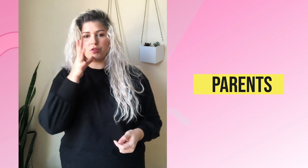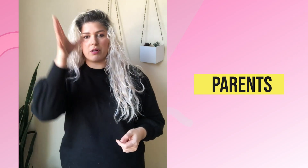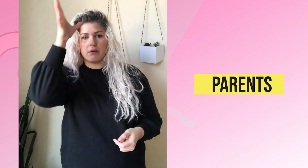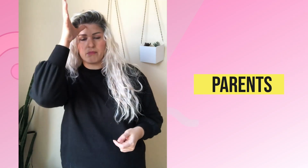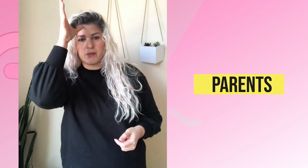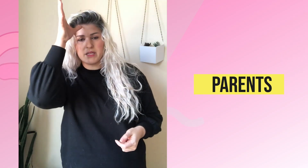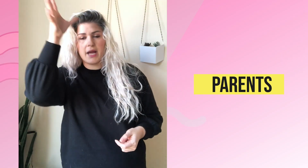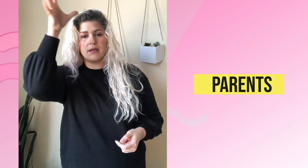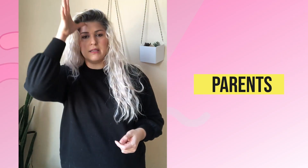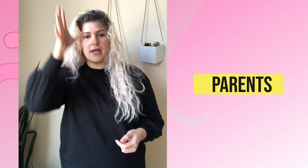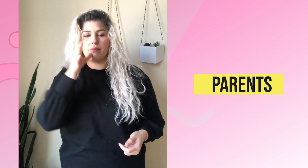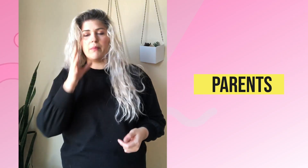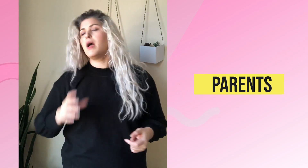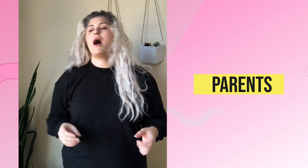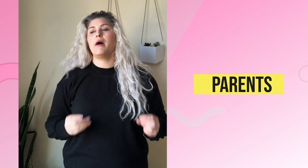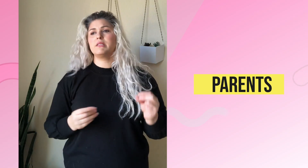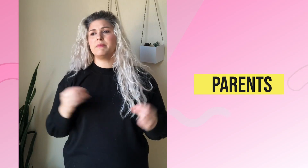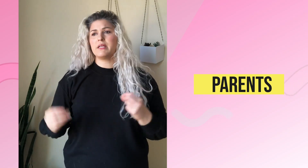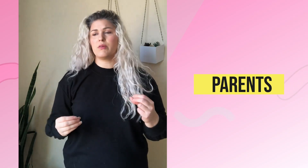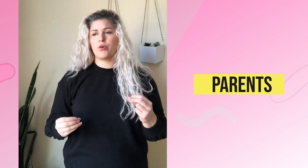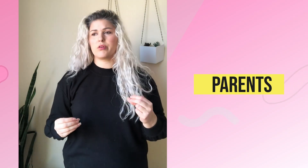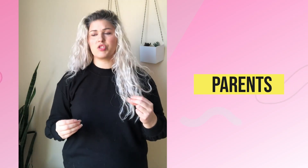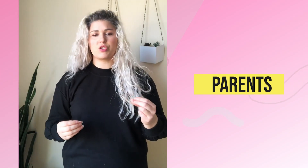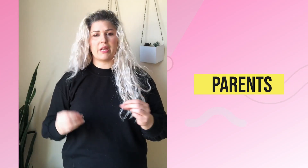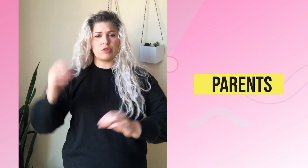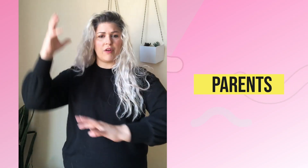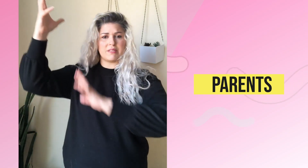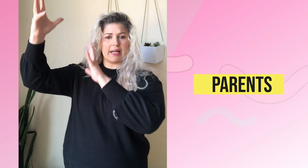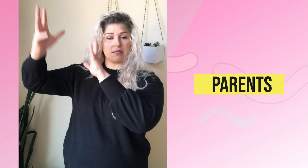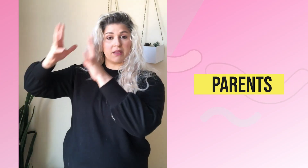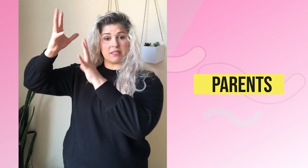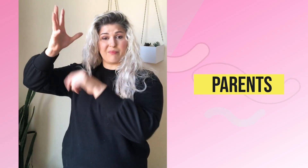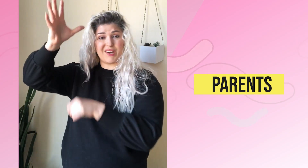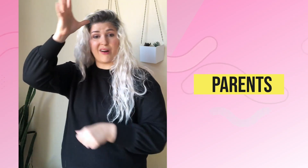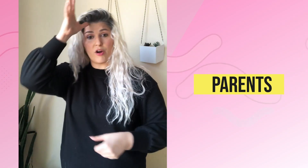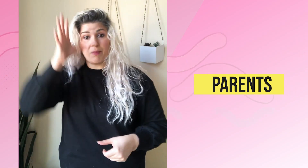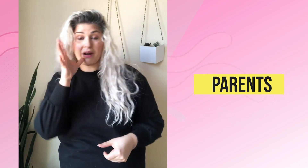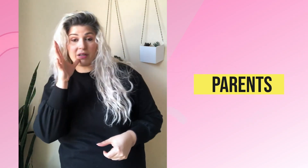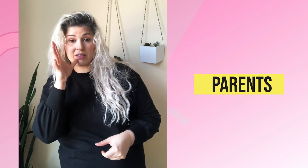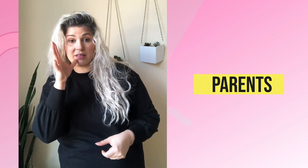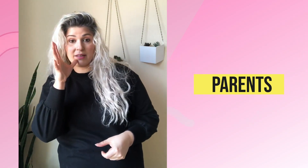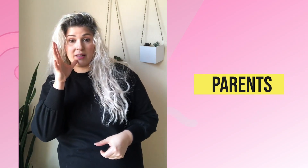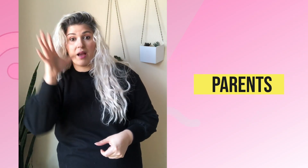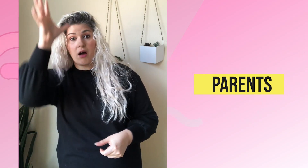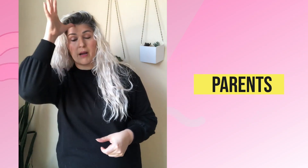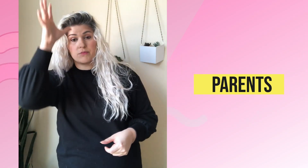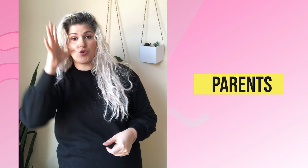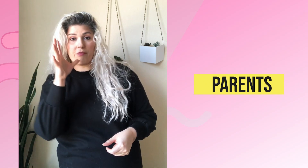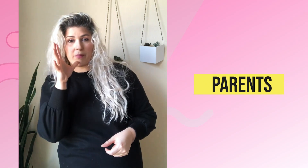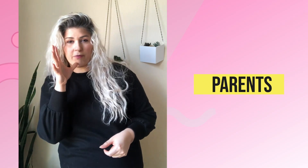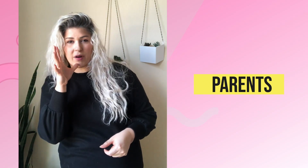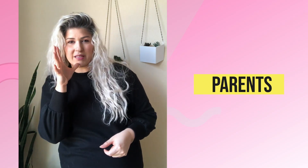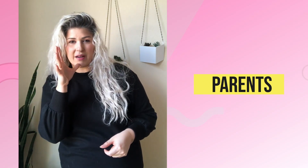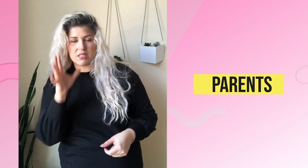order you do it in. Mom, dad, dad, mom. Typically the order is switched, like, so if I'm signing something that's up here, I'll go parents. I'll come